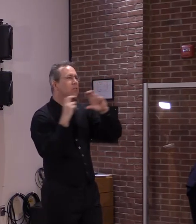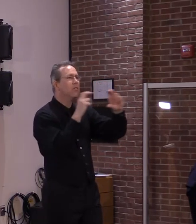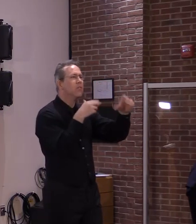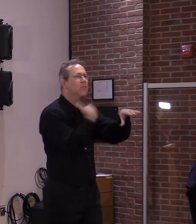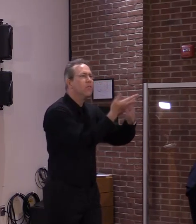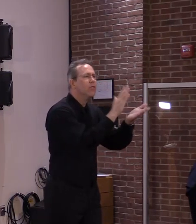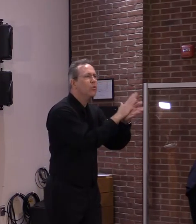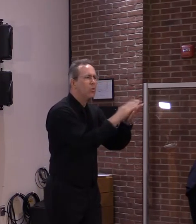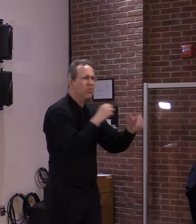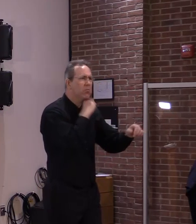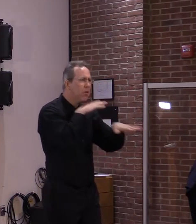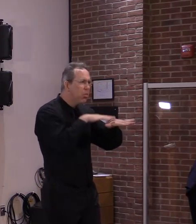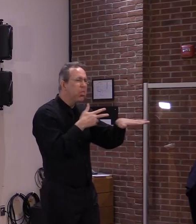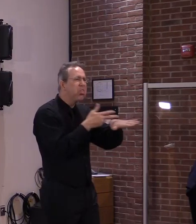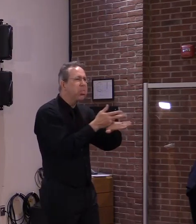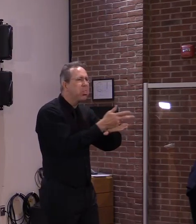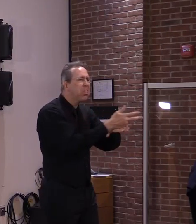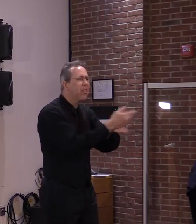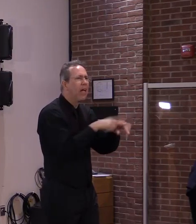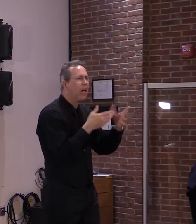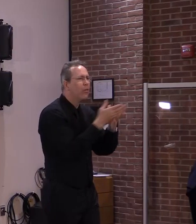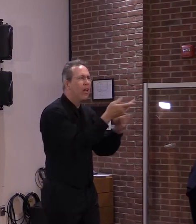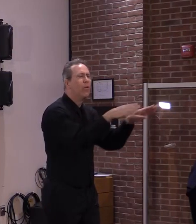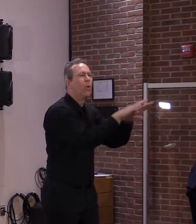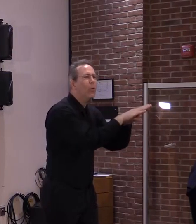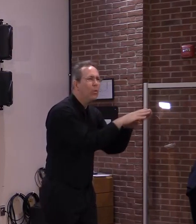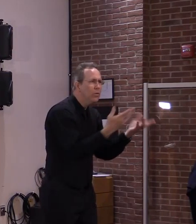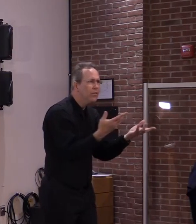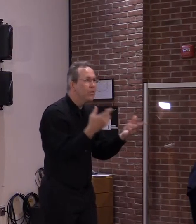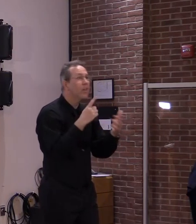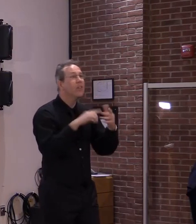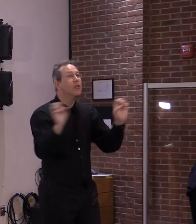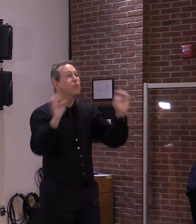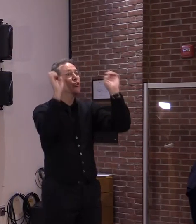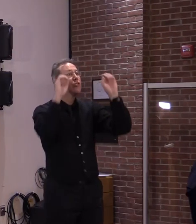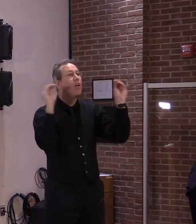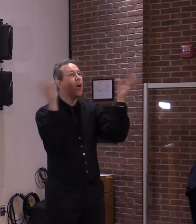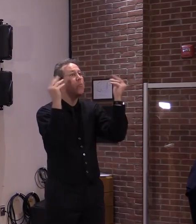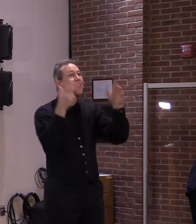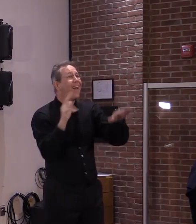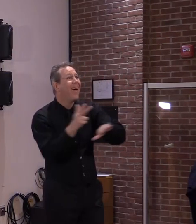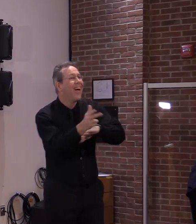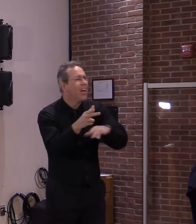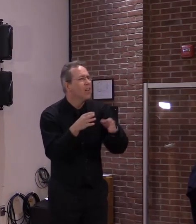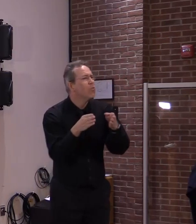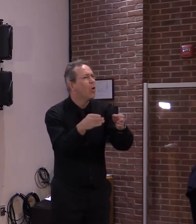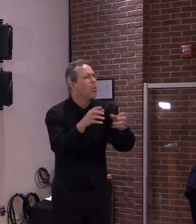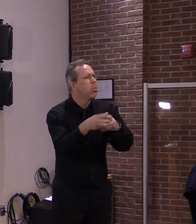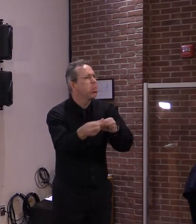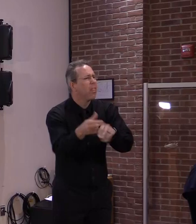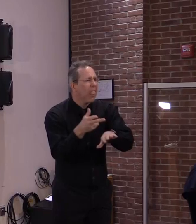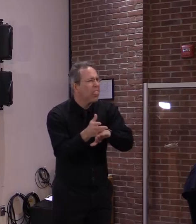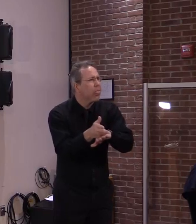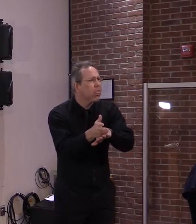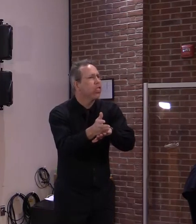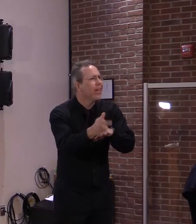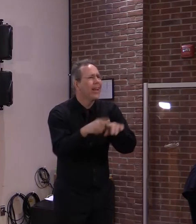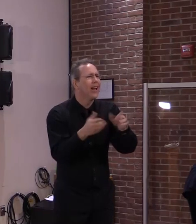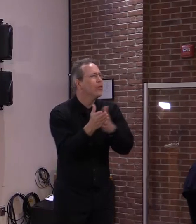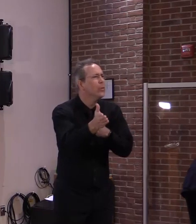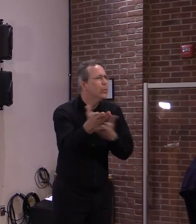even maybe some emergency vehicles are unable to get to quite a few homes. I'm wondering what the state can do to help